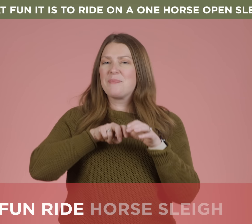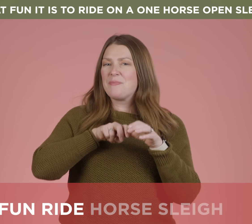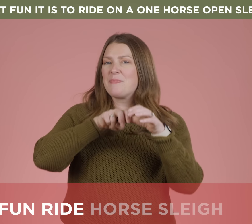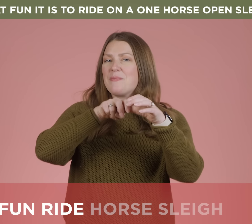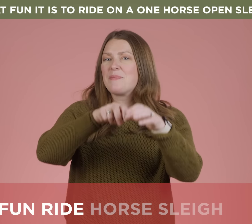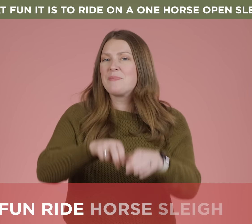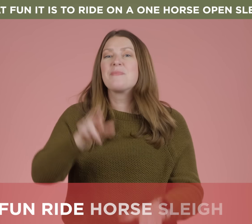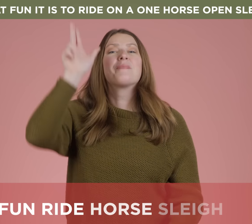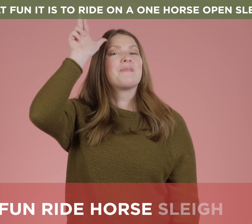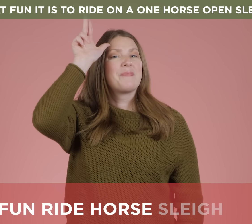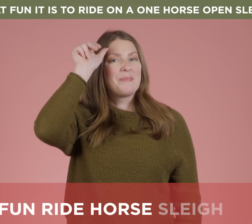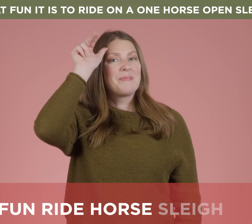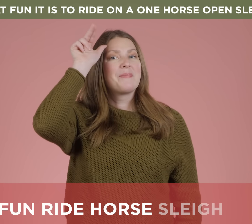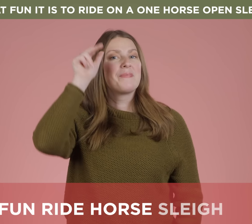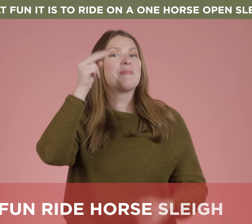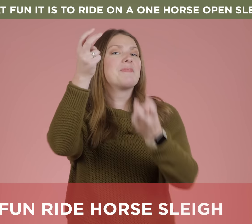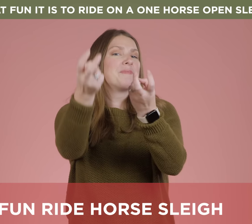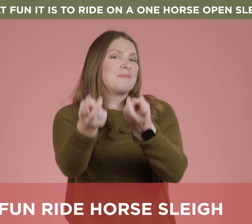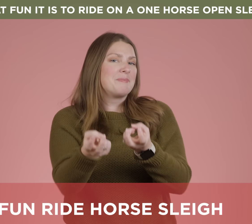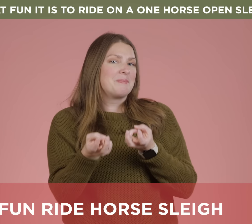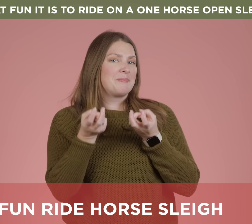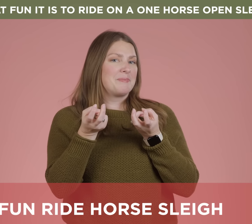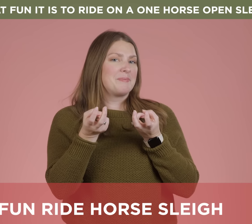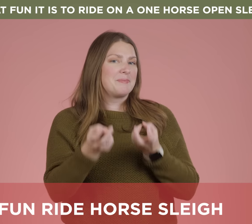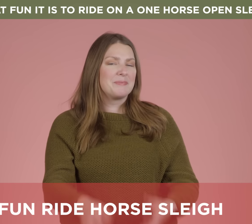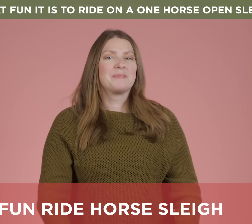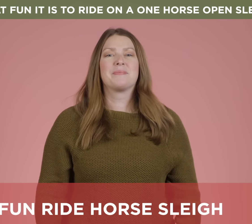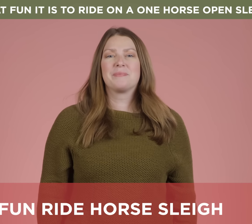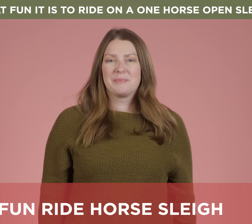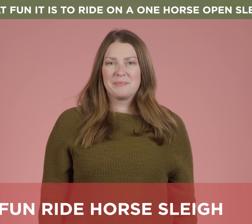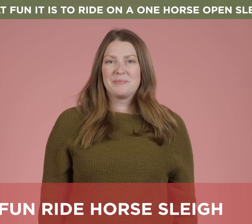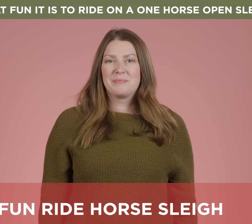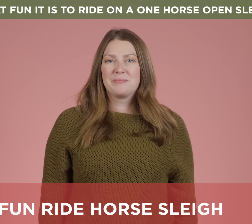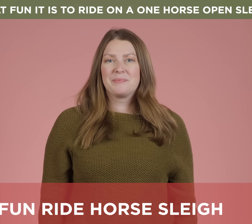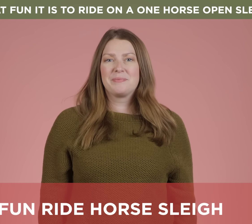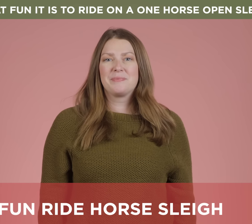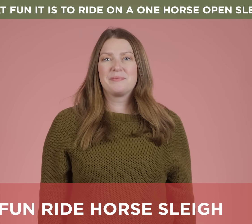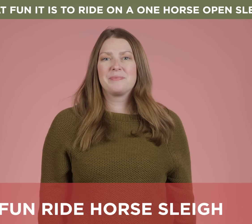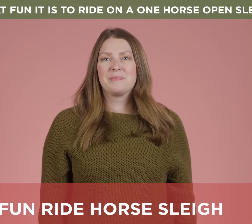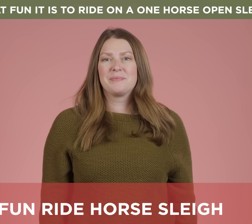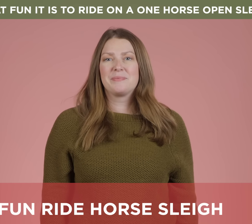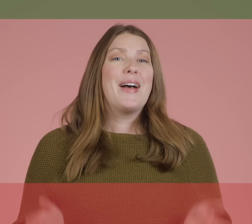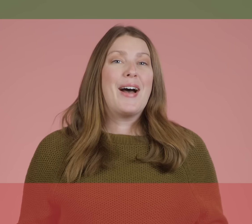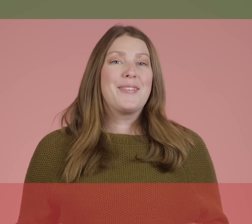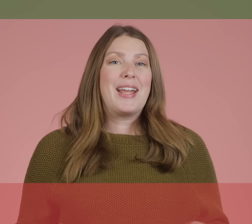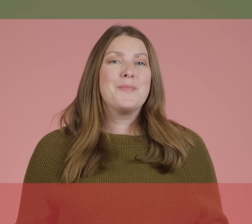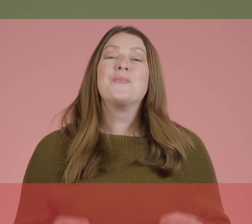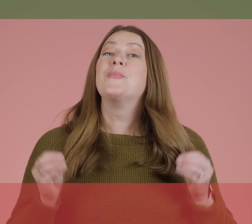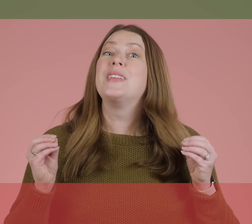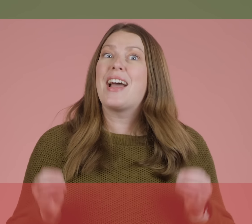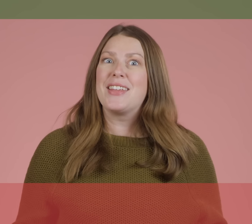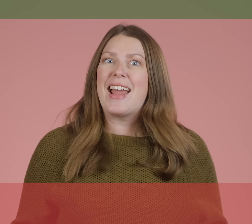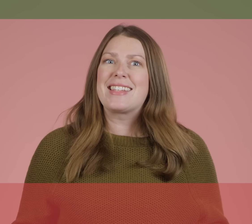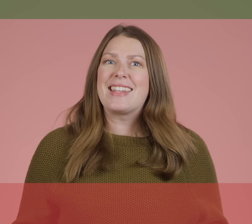is to ride in a one-horse open sleigh, dashing through the snow. All right, now the next